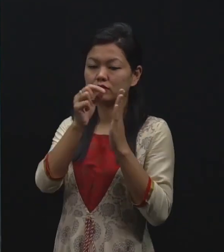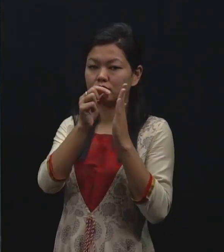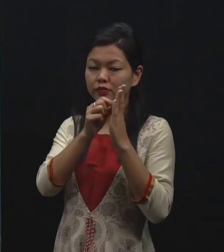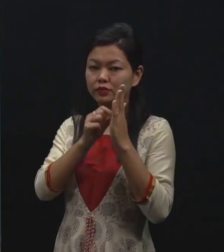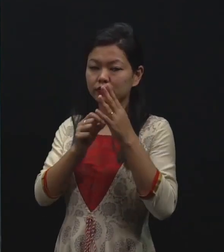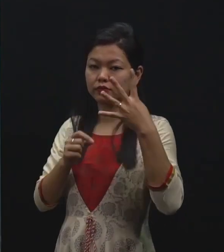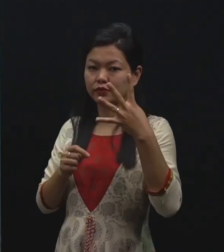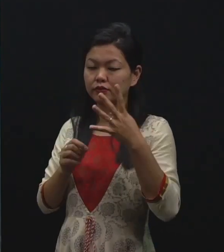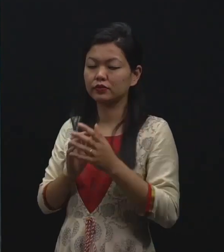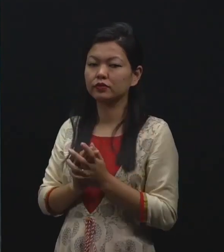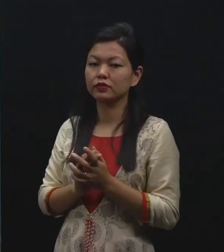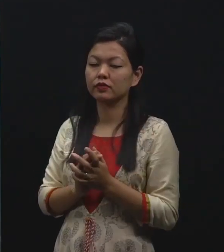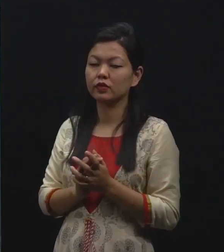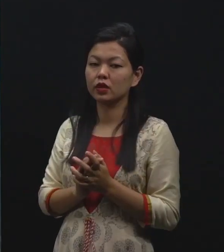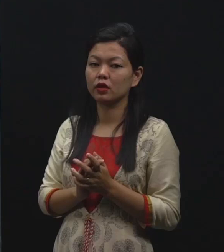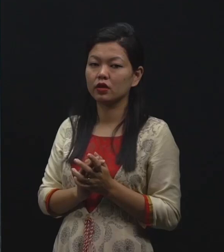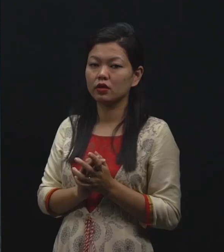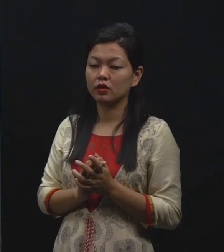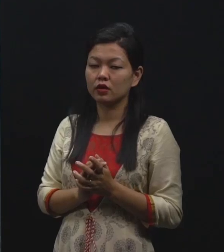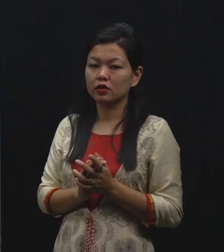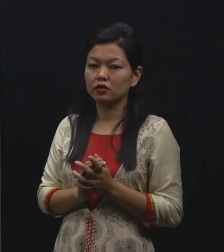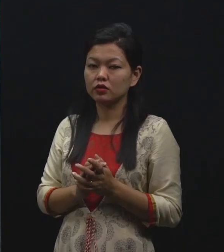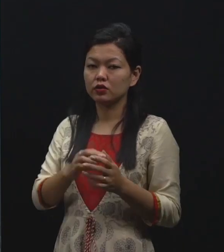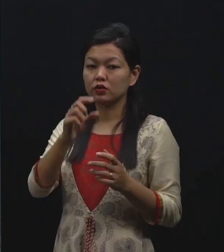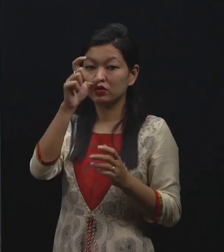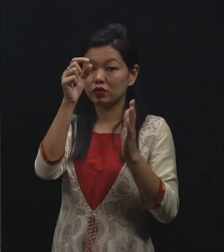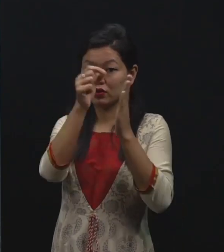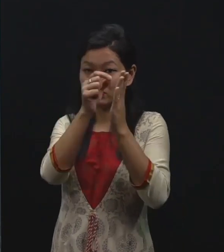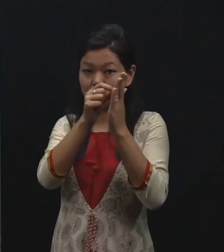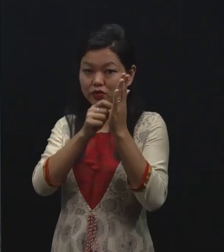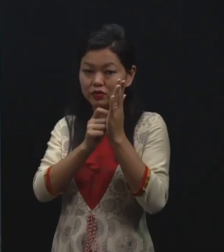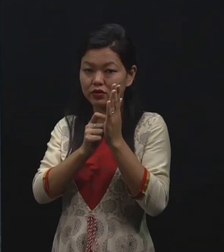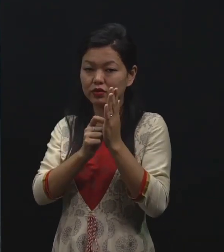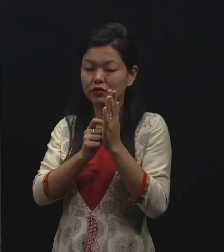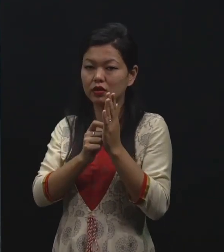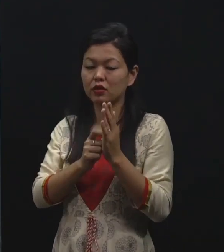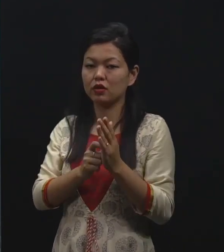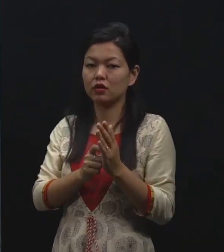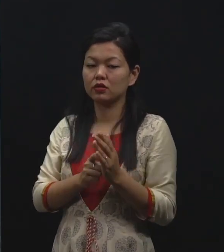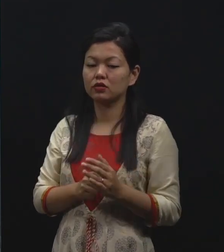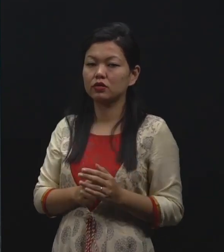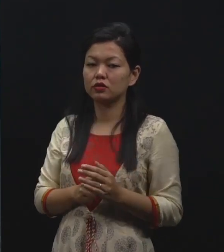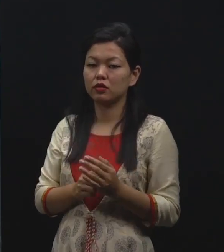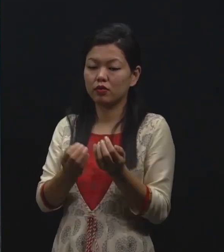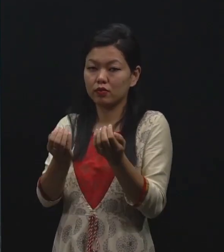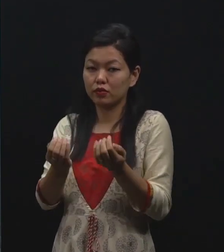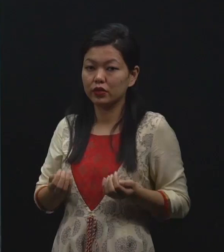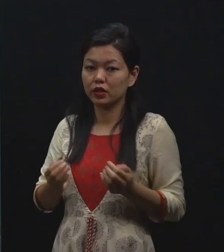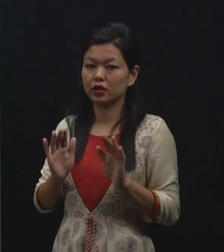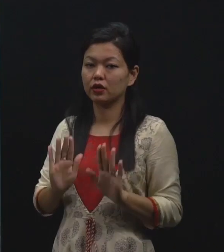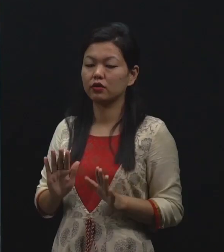the custodian of the constitution. I've also explained that point in under the Supreme Court,